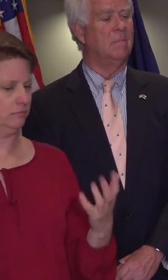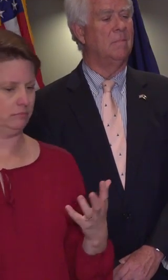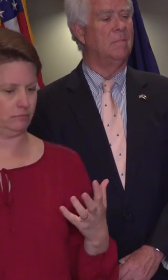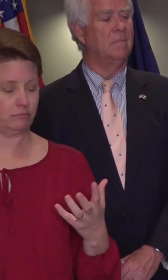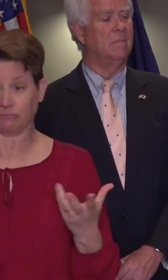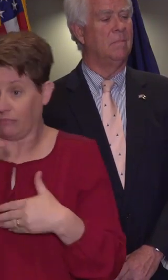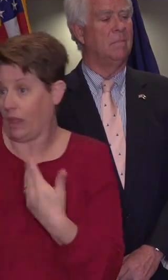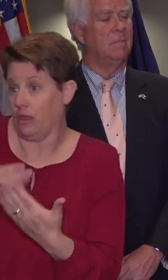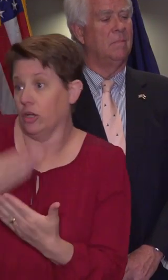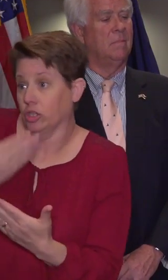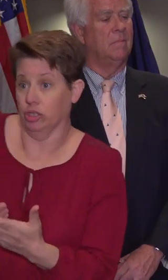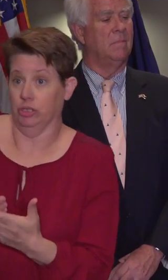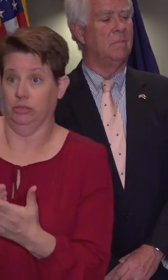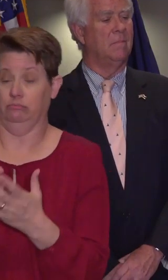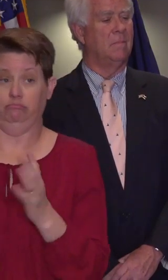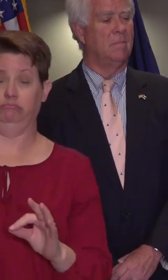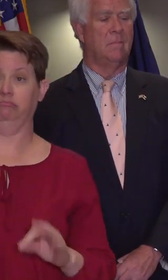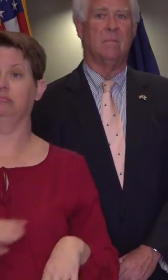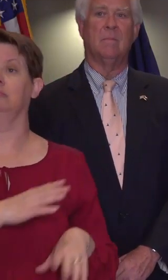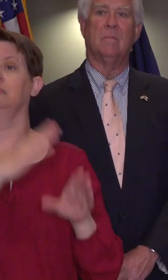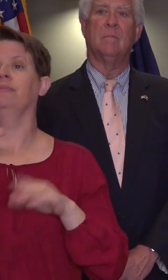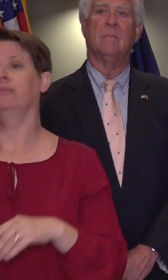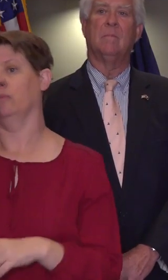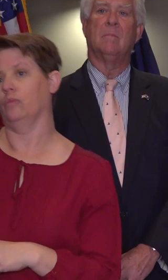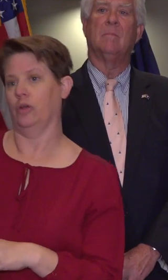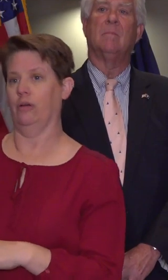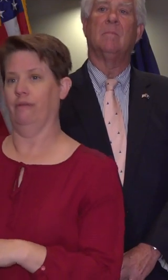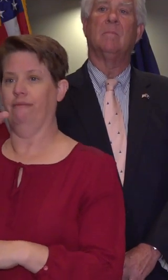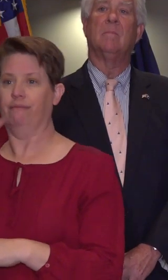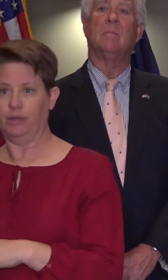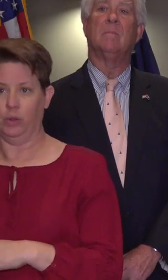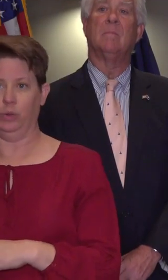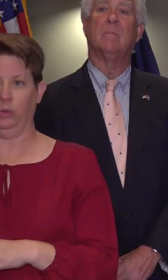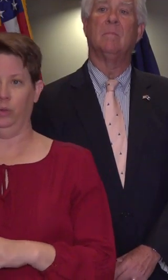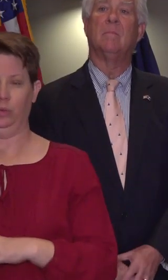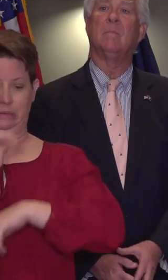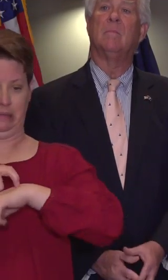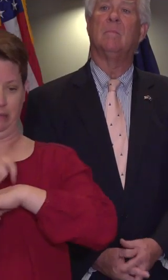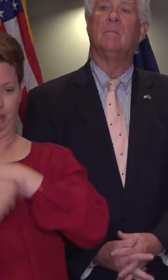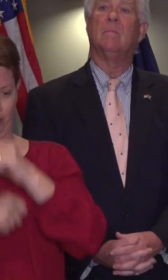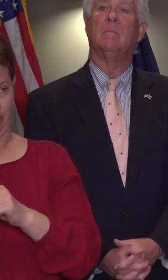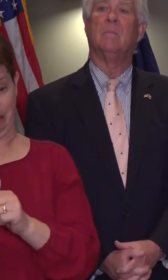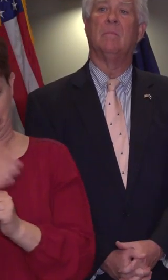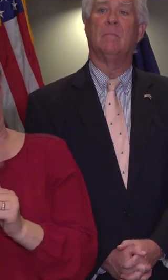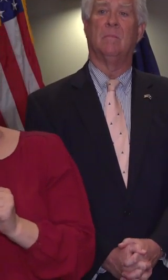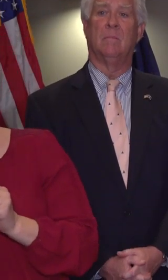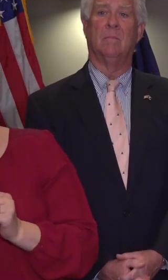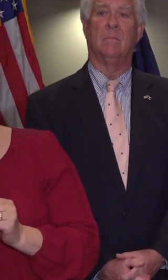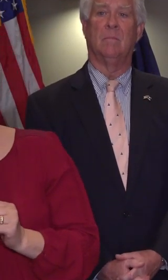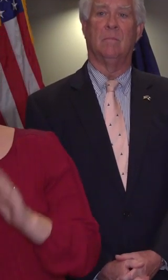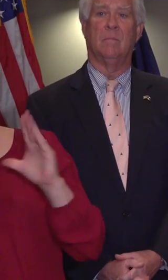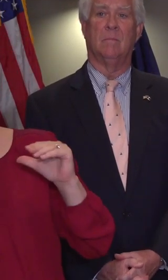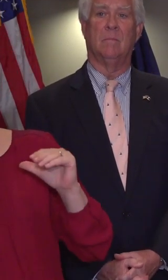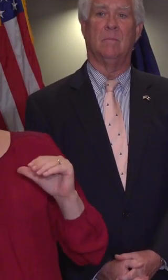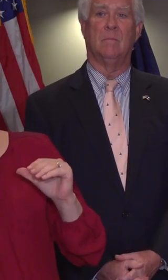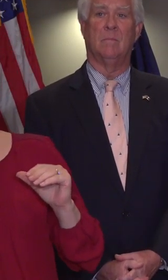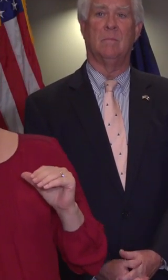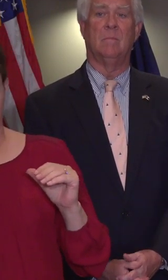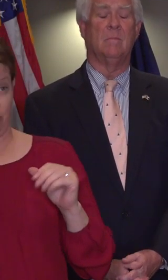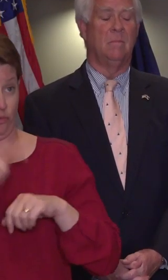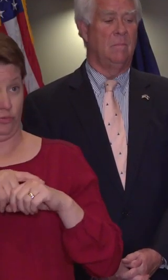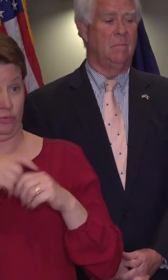They're all in good condition. We know that the flu season, the flu has a season that it comes to an end. Are we expecting this virus to go well into